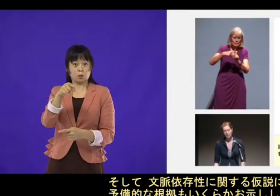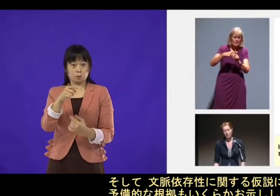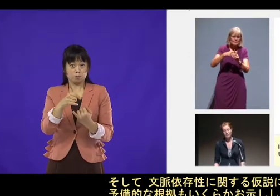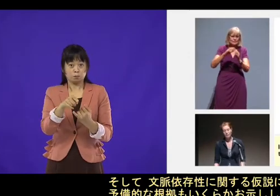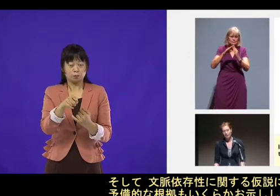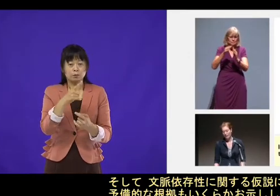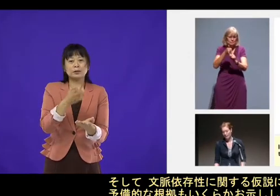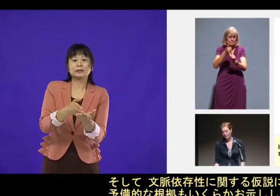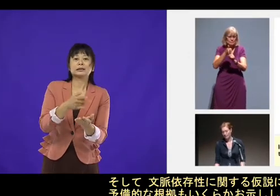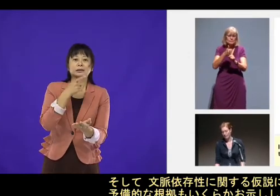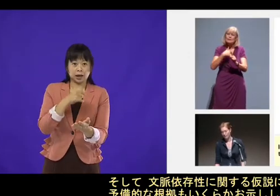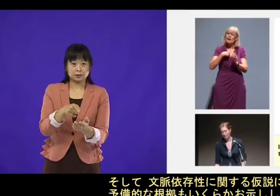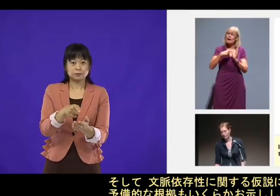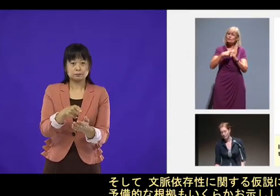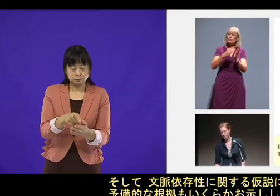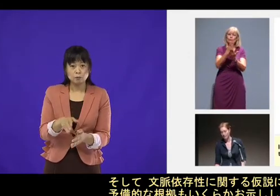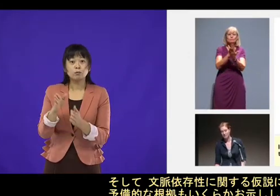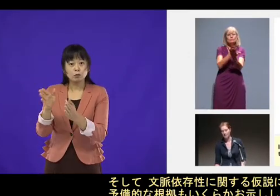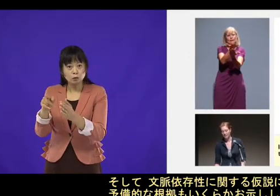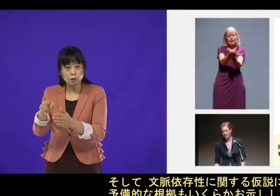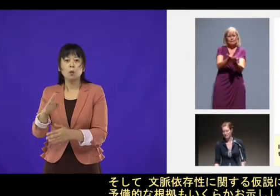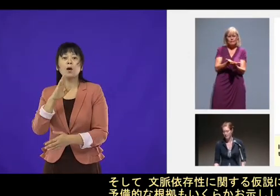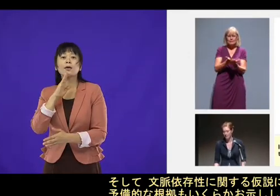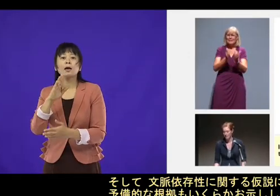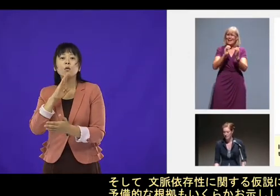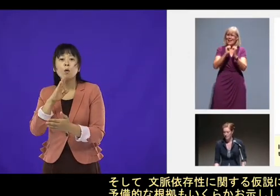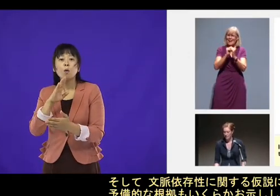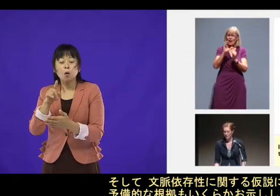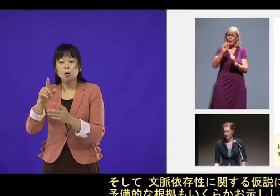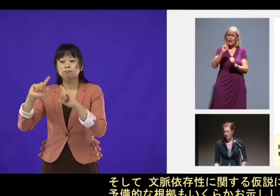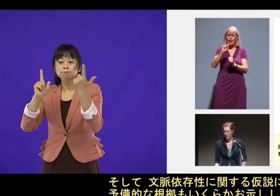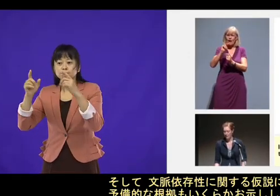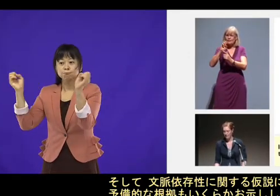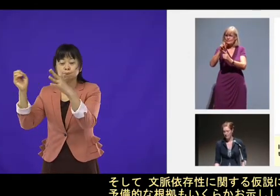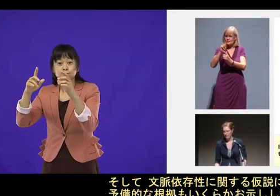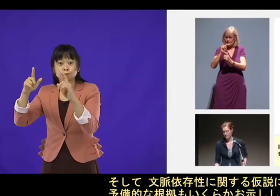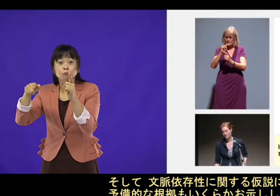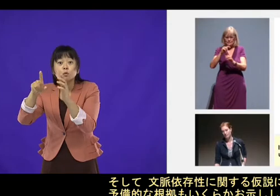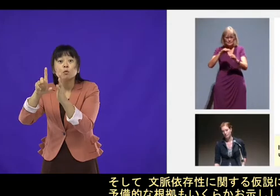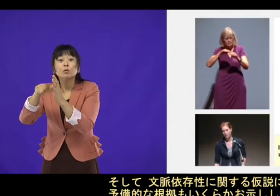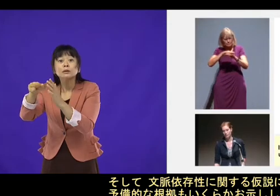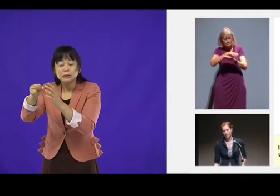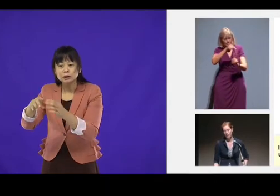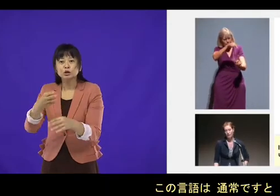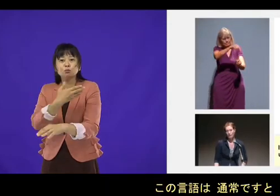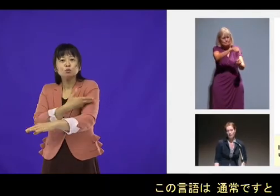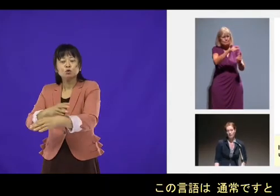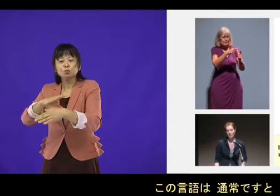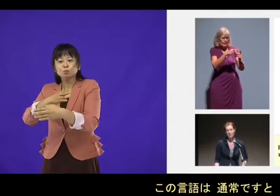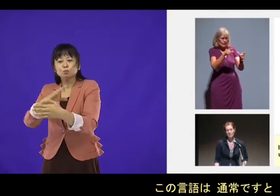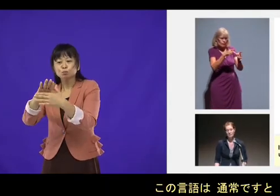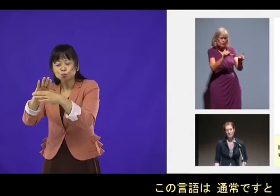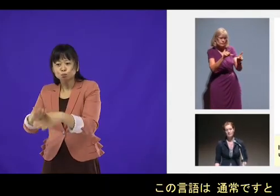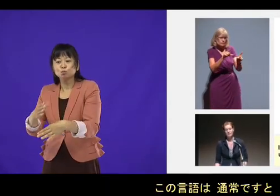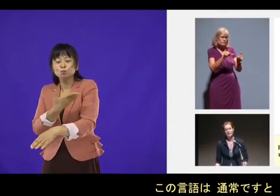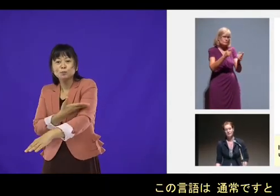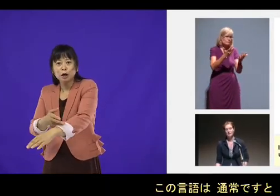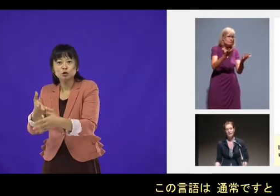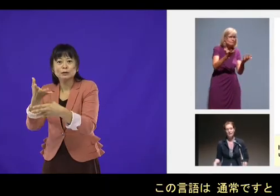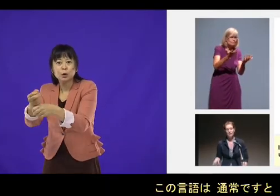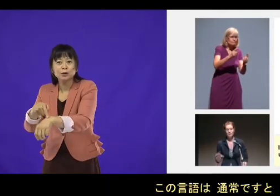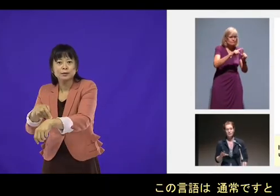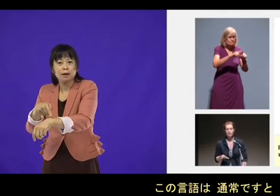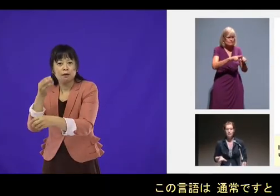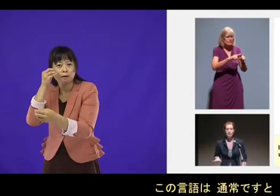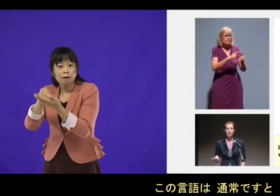show some preliminary evidence for a context dependency hypothesis. So where it seems that the fact